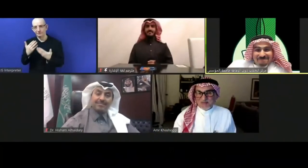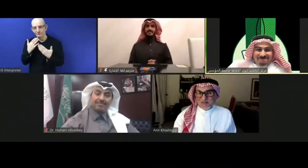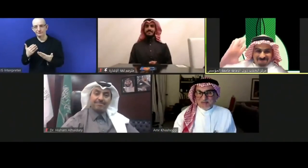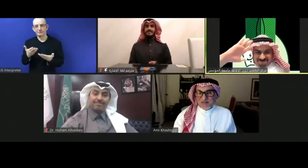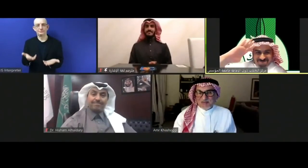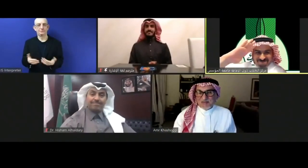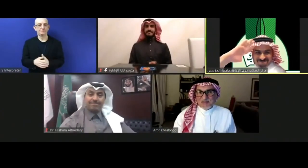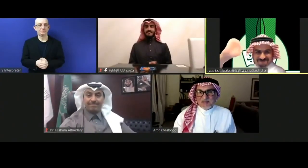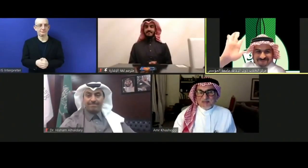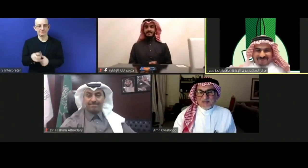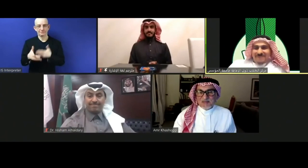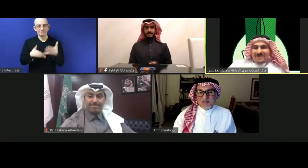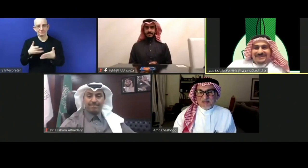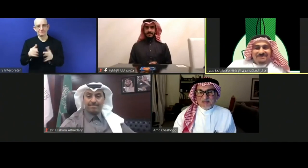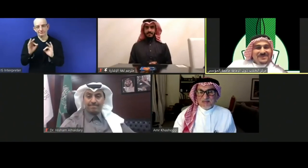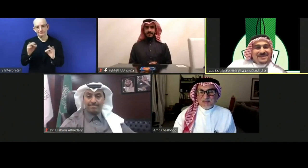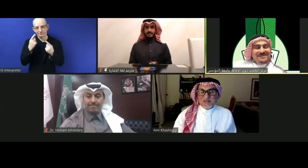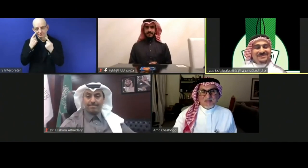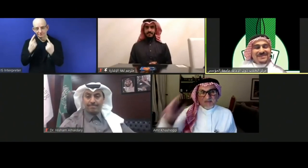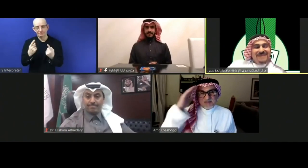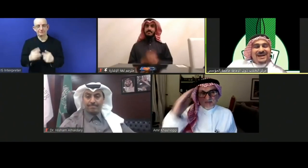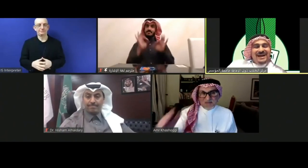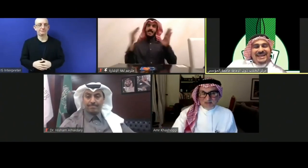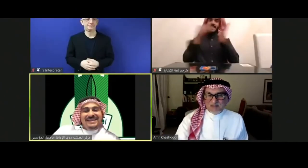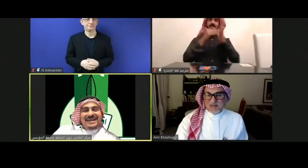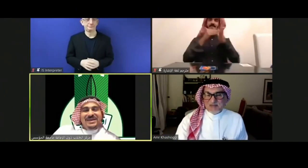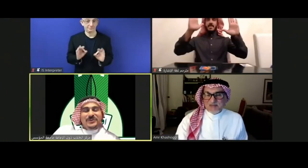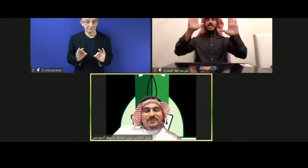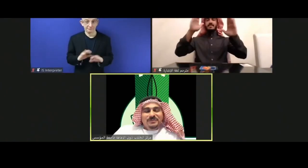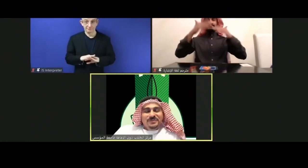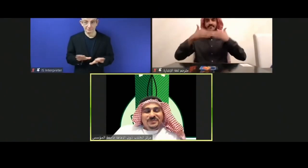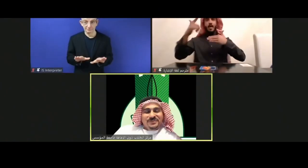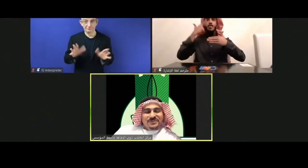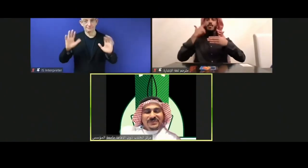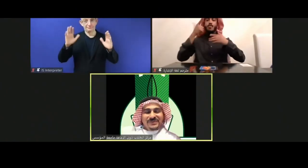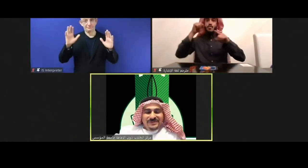Bye-bye. Have a great day. Thank you.